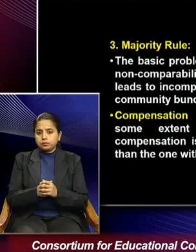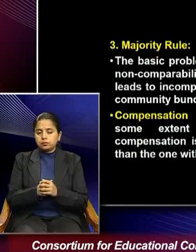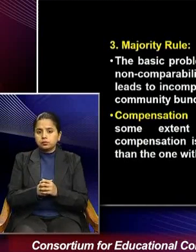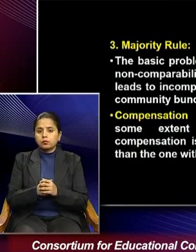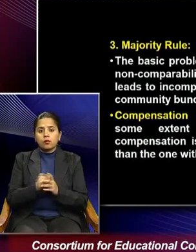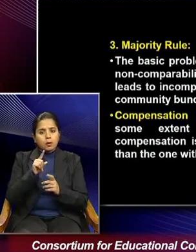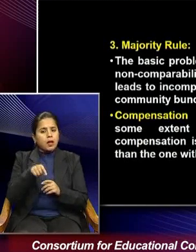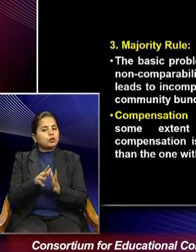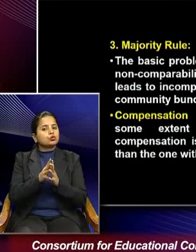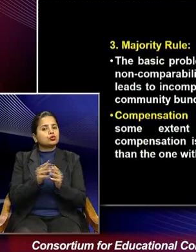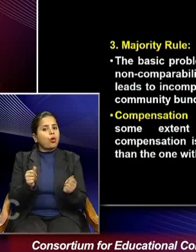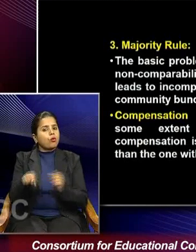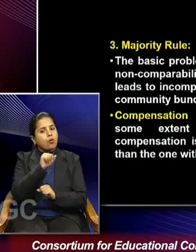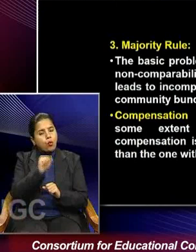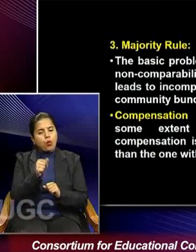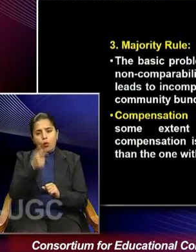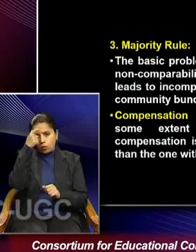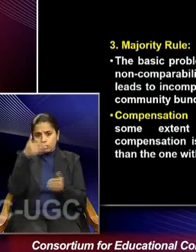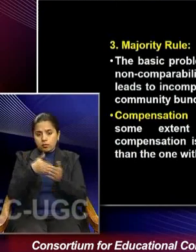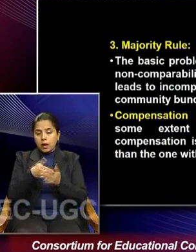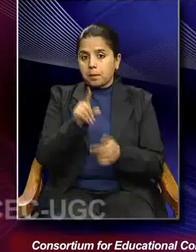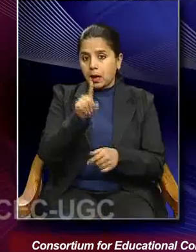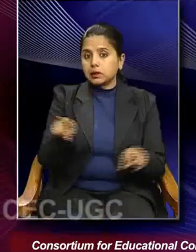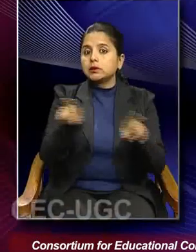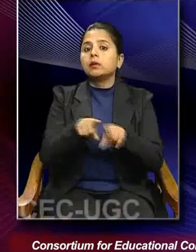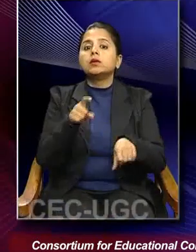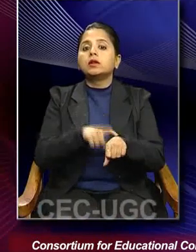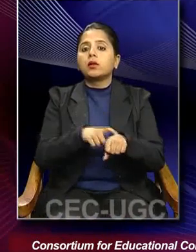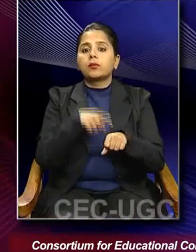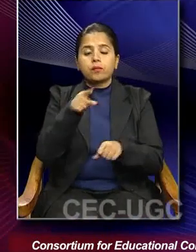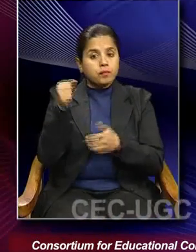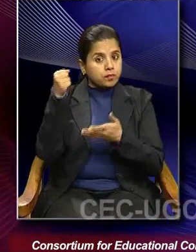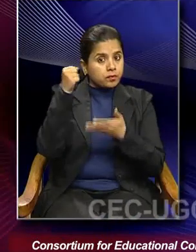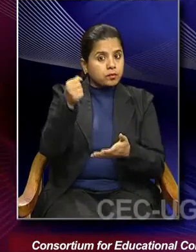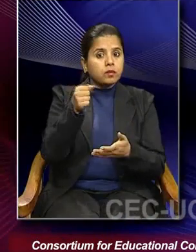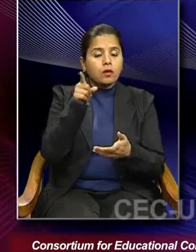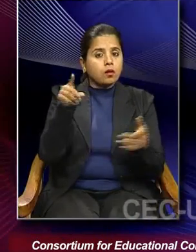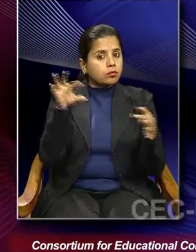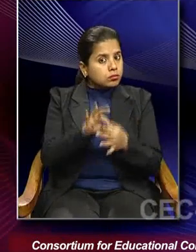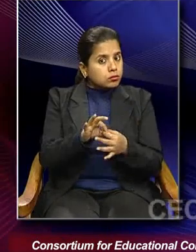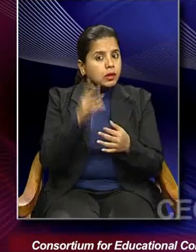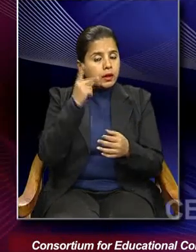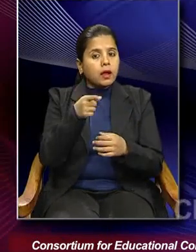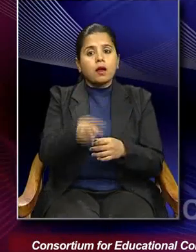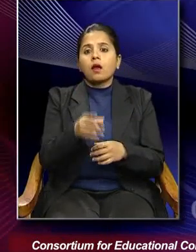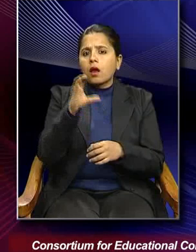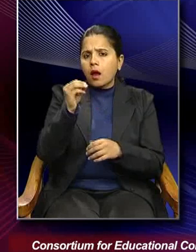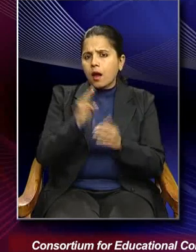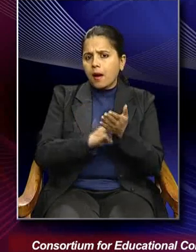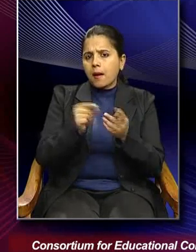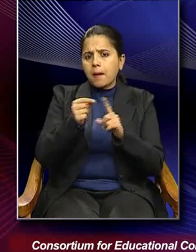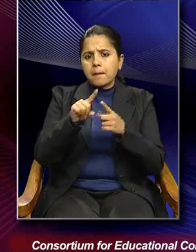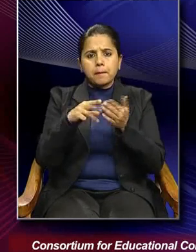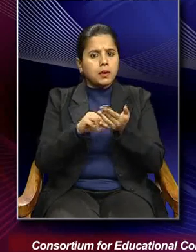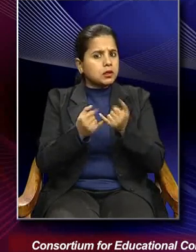However, it solves the difficulty, but at the same time, the bundle which is associated with compensation is really different